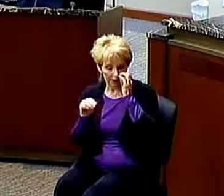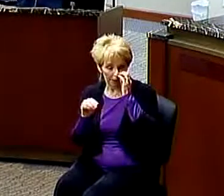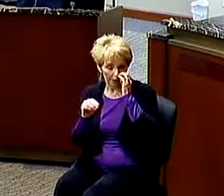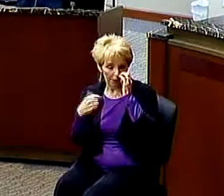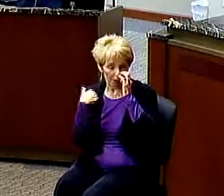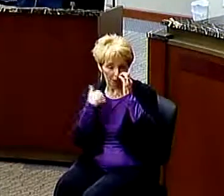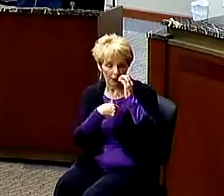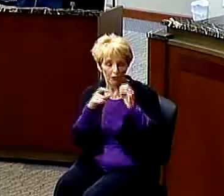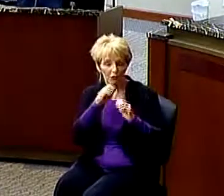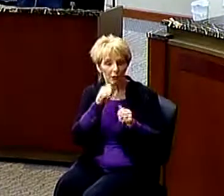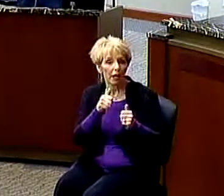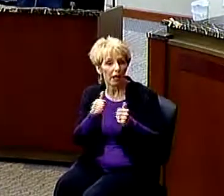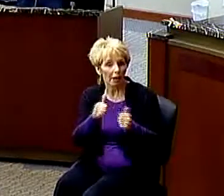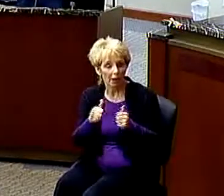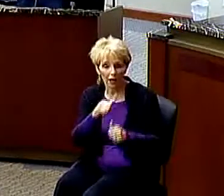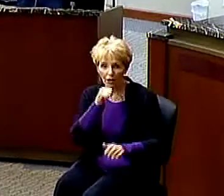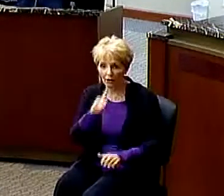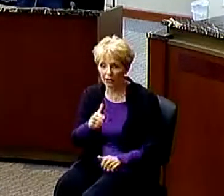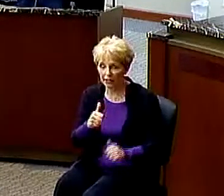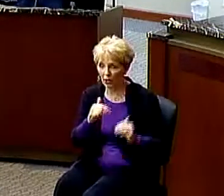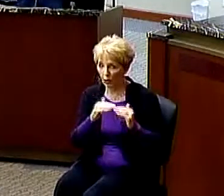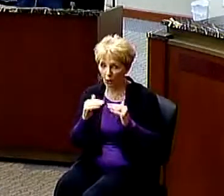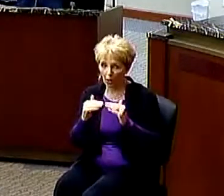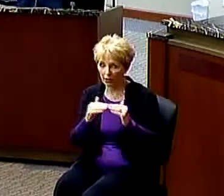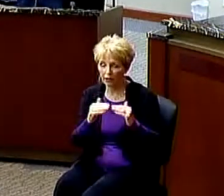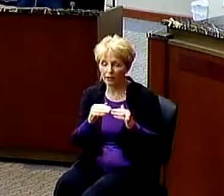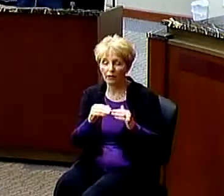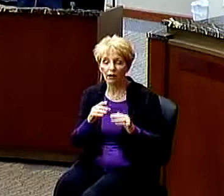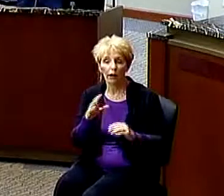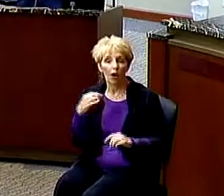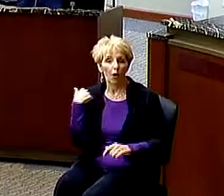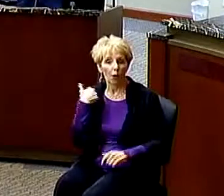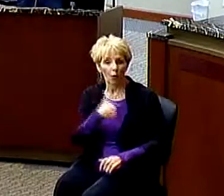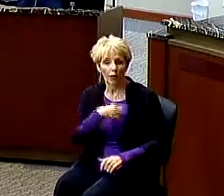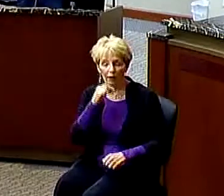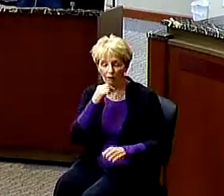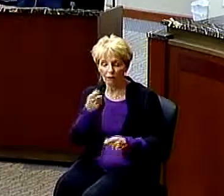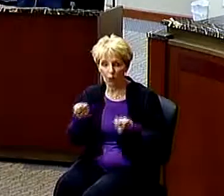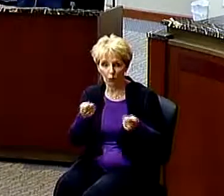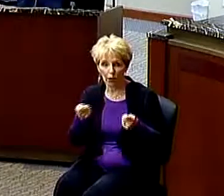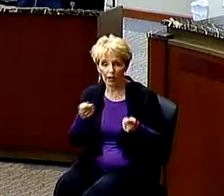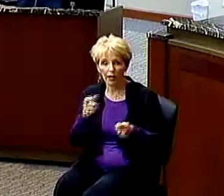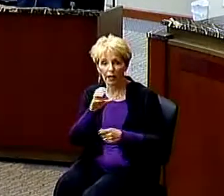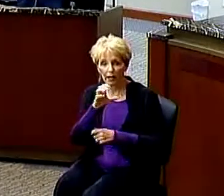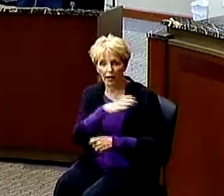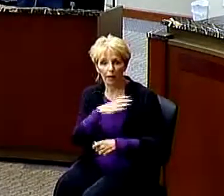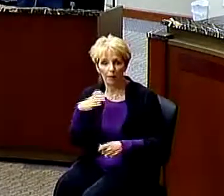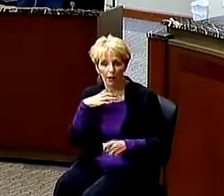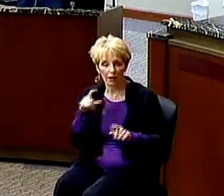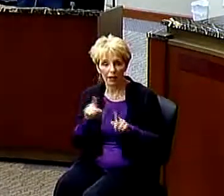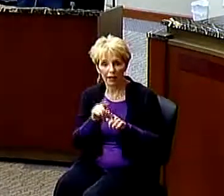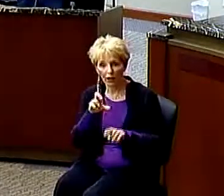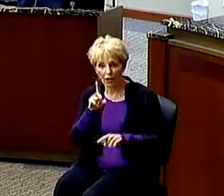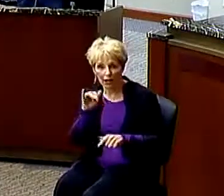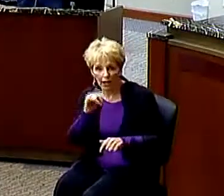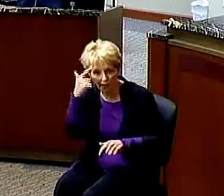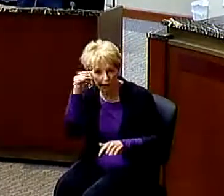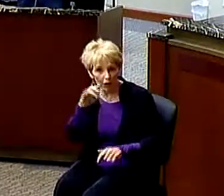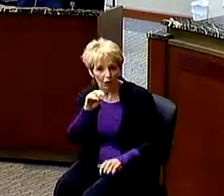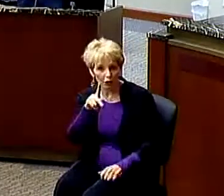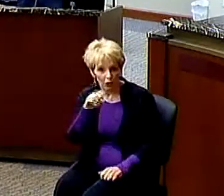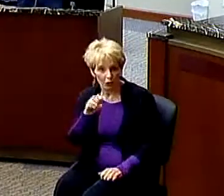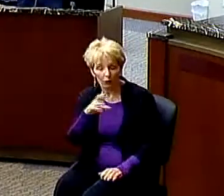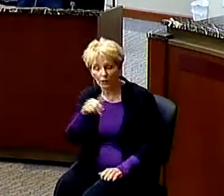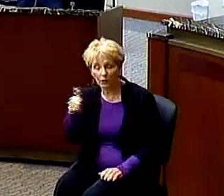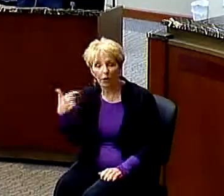we should be competitive, not equality. Otherwise, we would have a regulated commission as Duke Power or someone else.